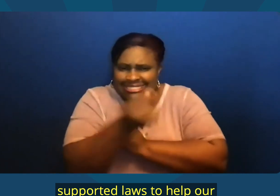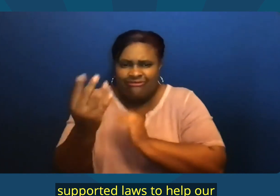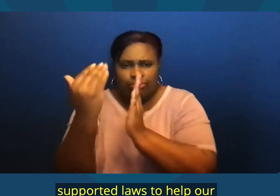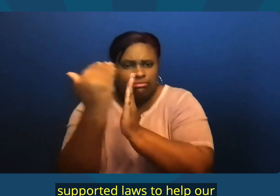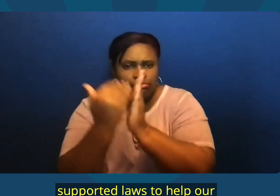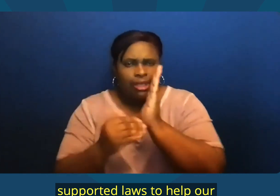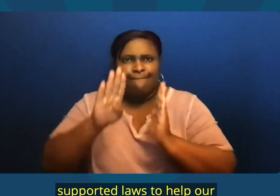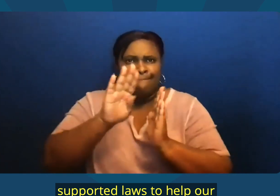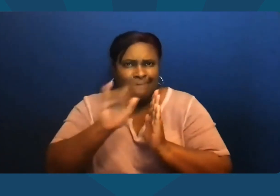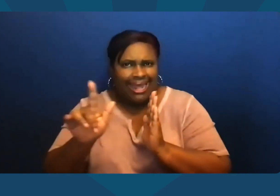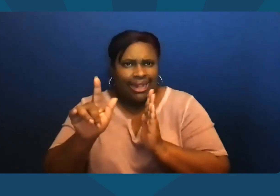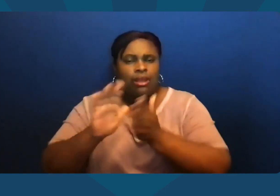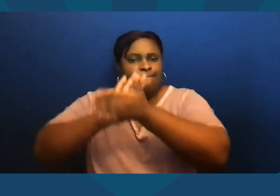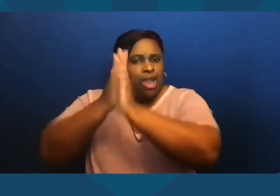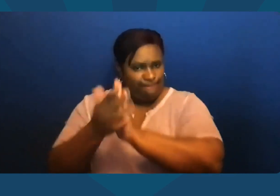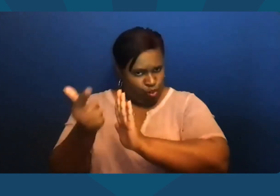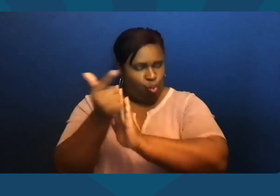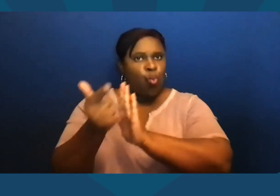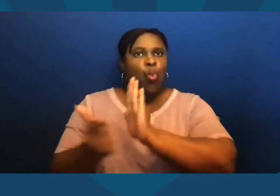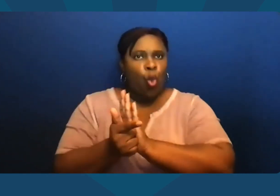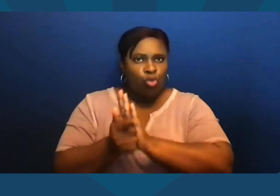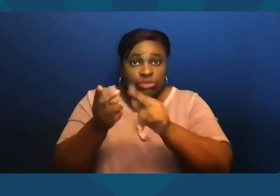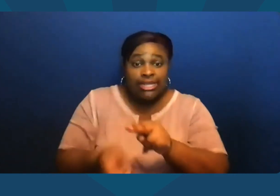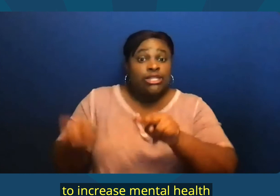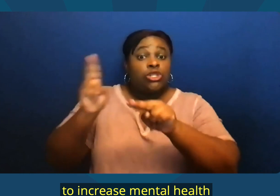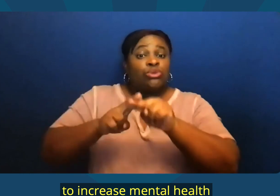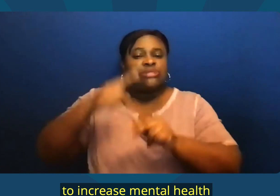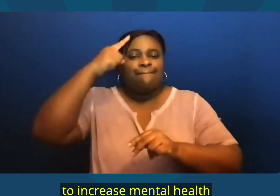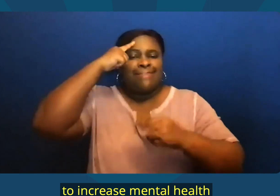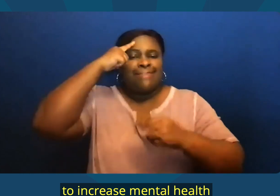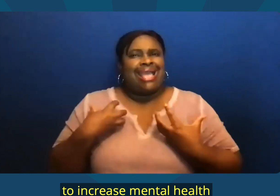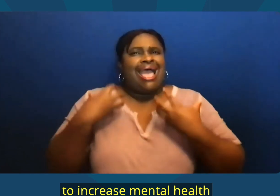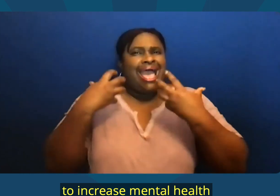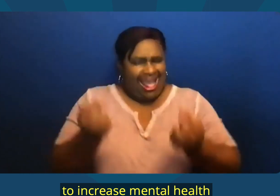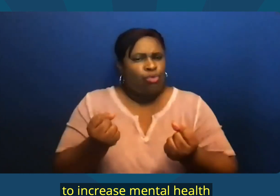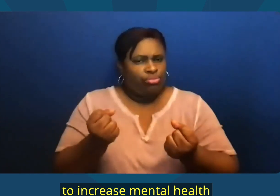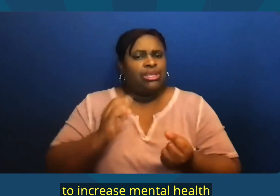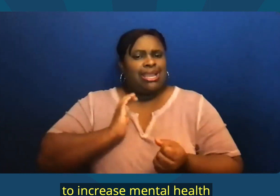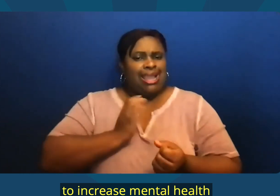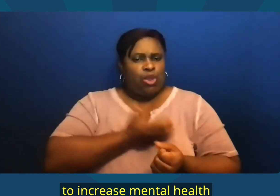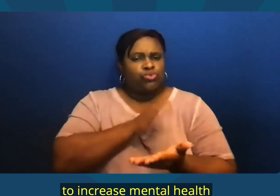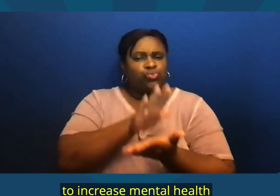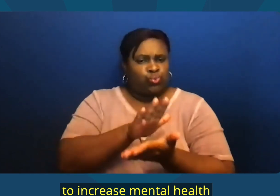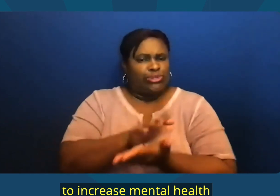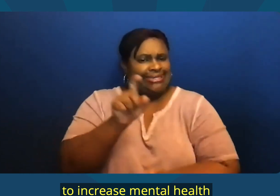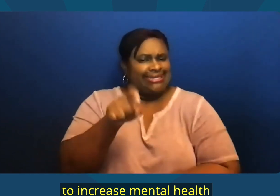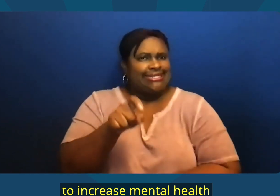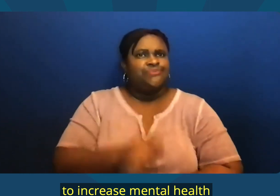community, and passed multiple bills into law to increase mental health support in our schools.